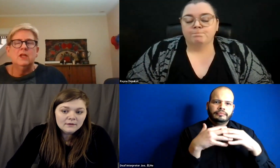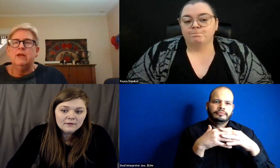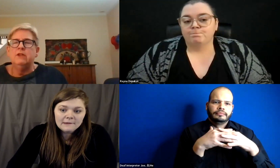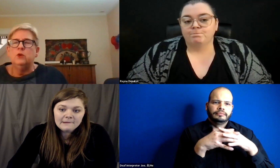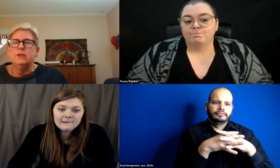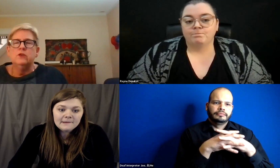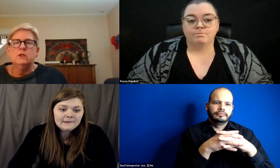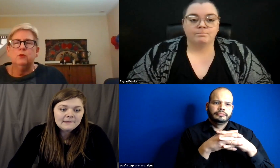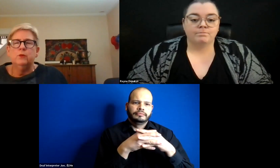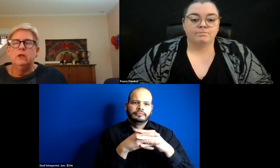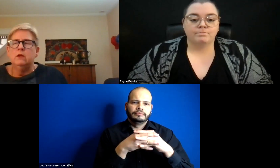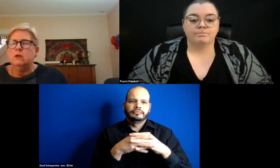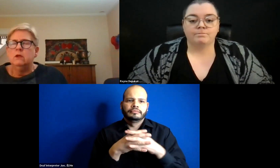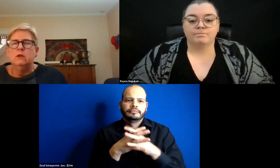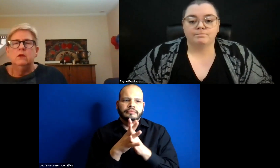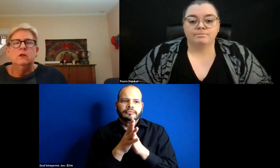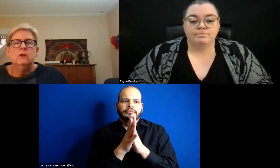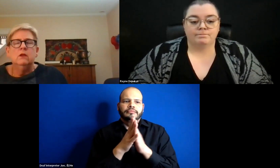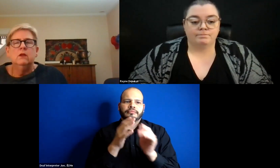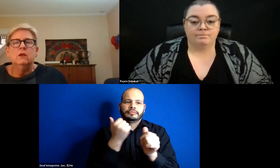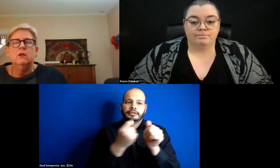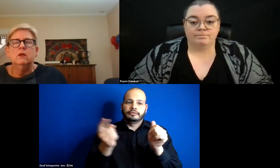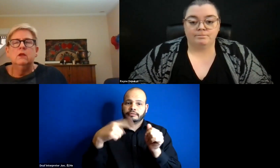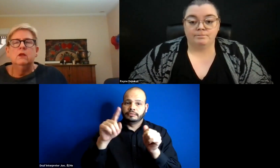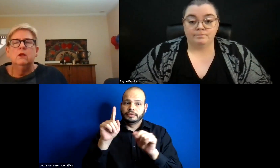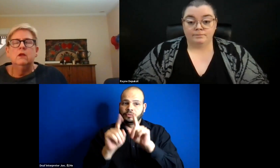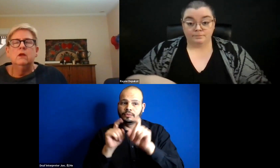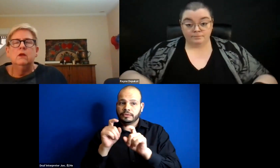Does anyone have any questions for Rain?